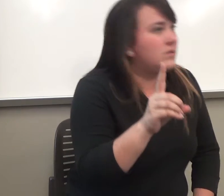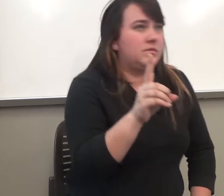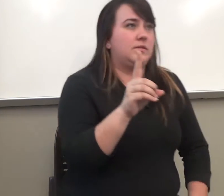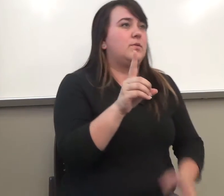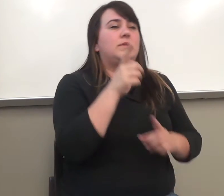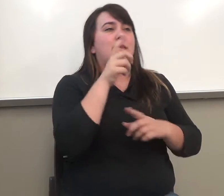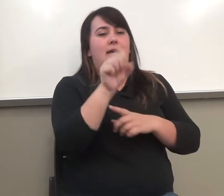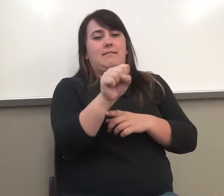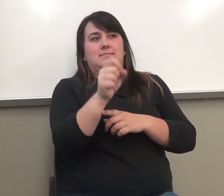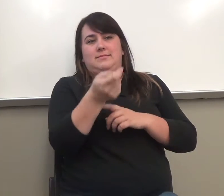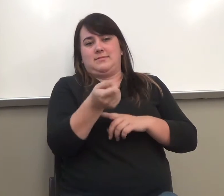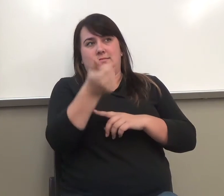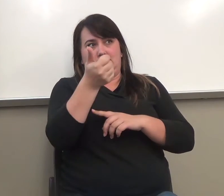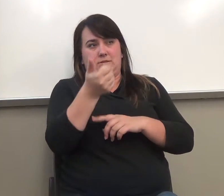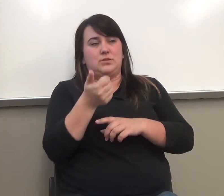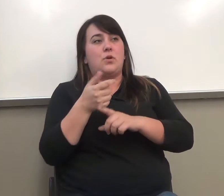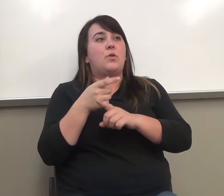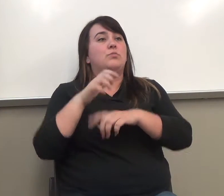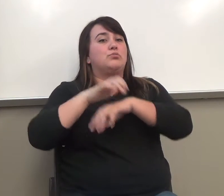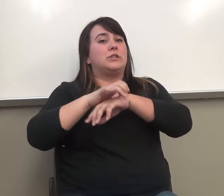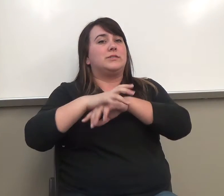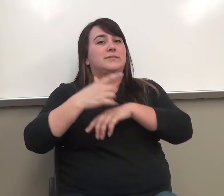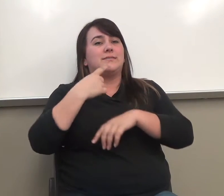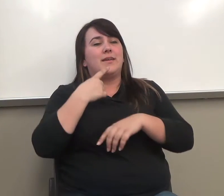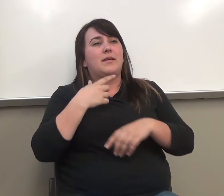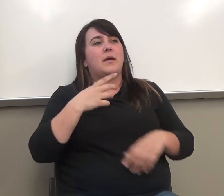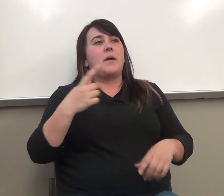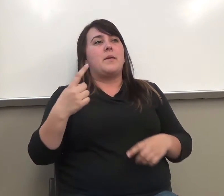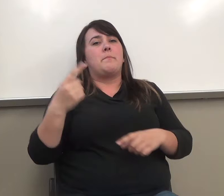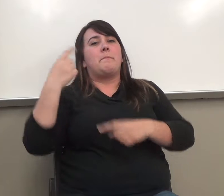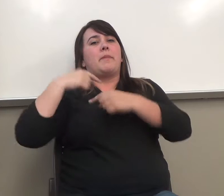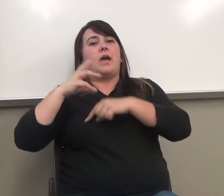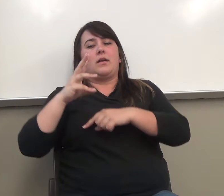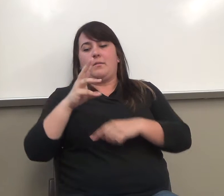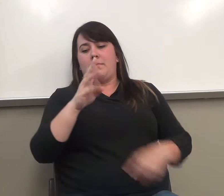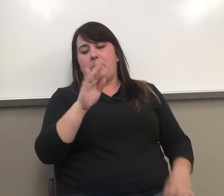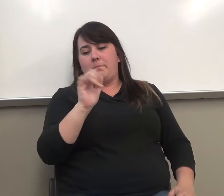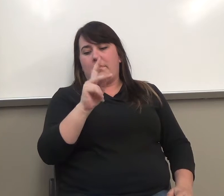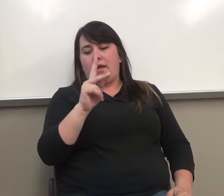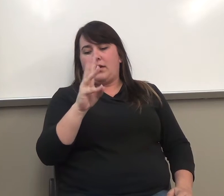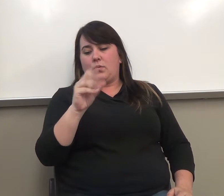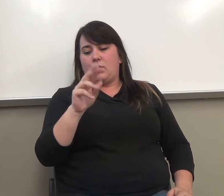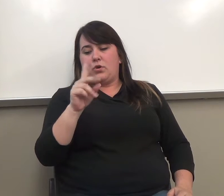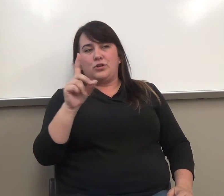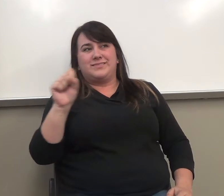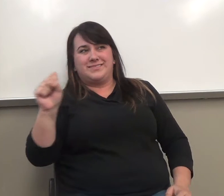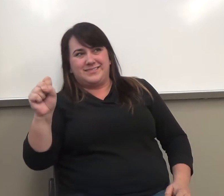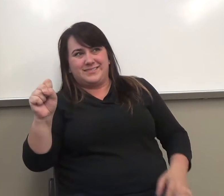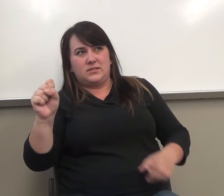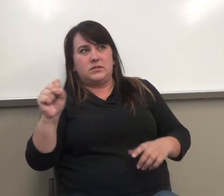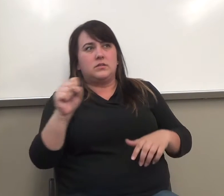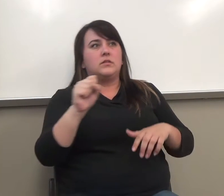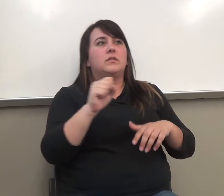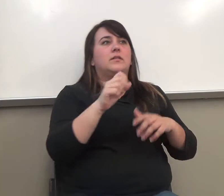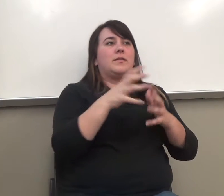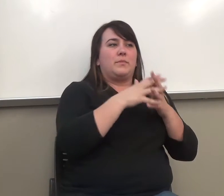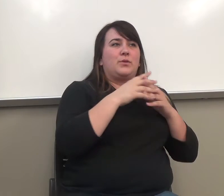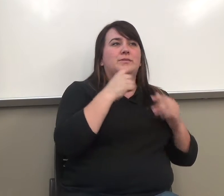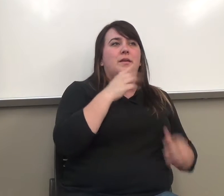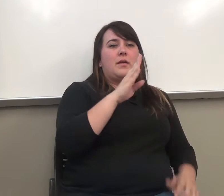forwards, upwards. American English does not have the S. So here's another thing